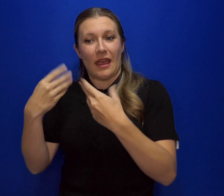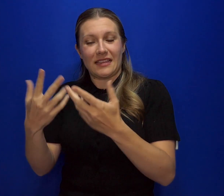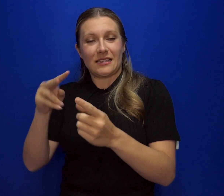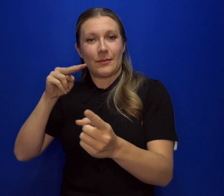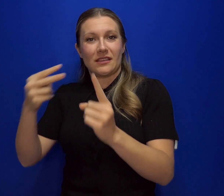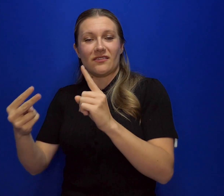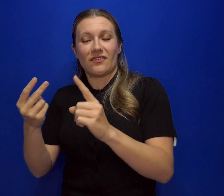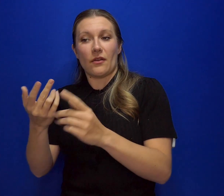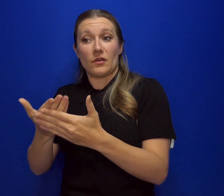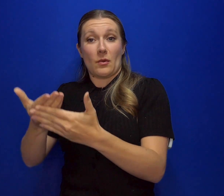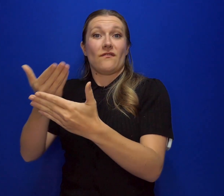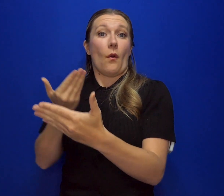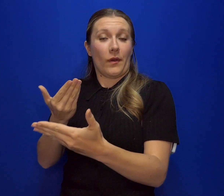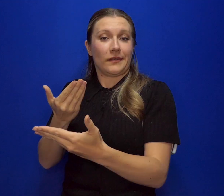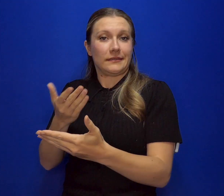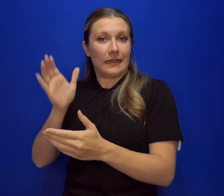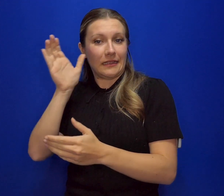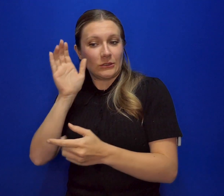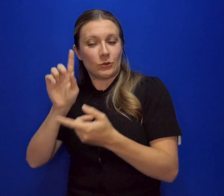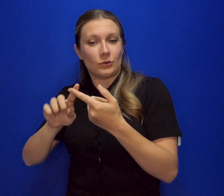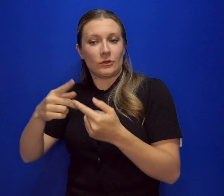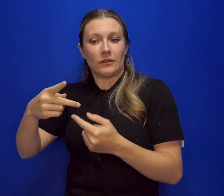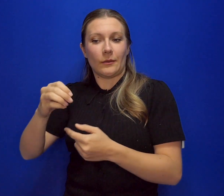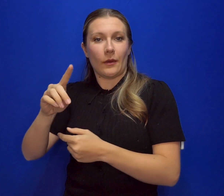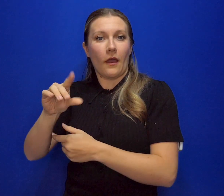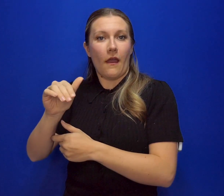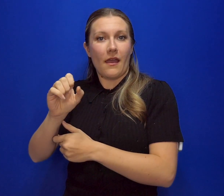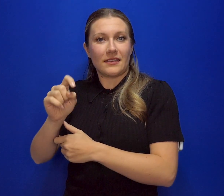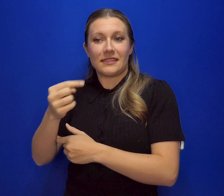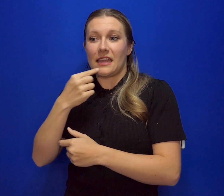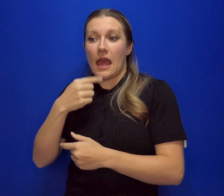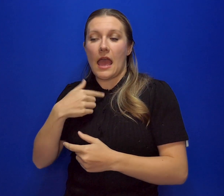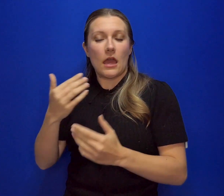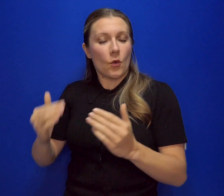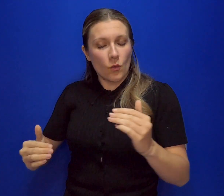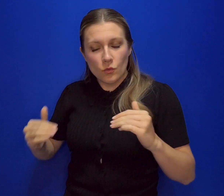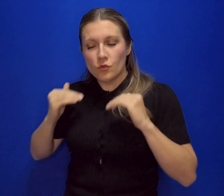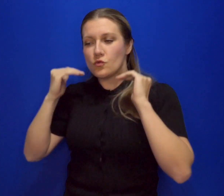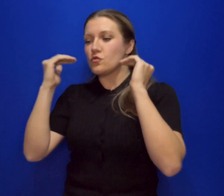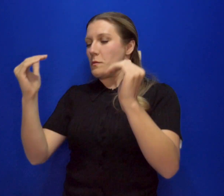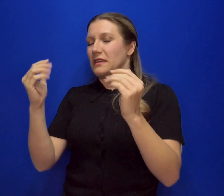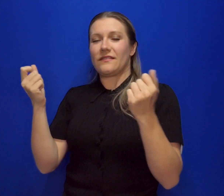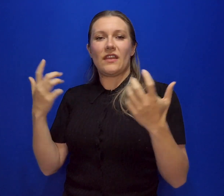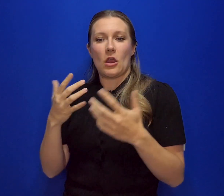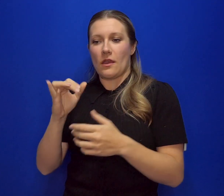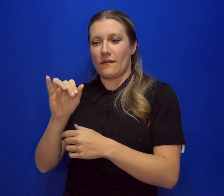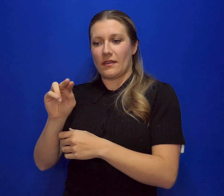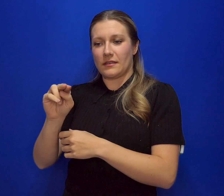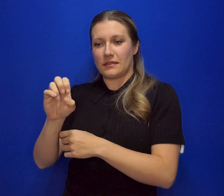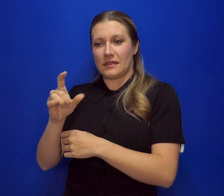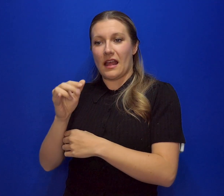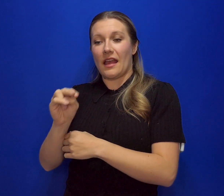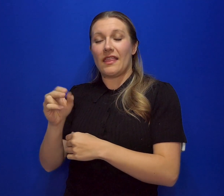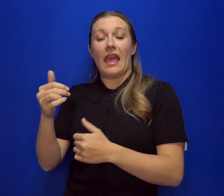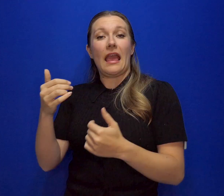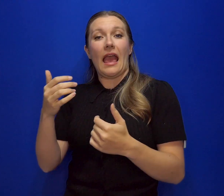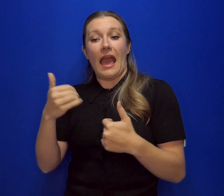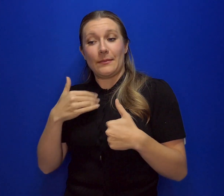perspective from before they heard the podcast. I had way too much fear of insulin. they pretty much had me feeling like I was going to kill my